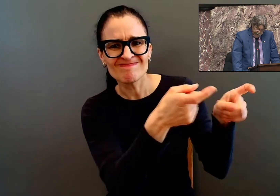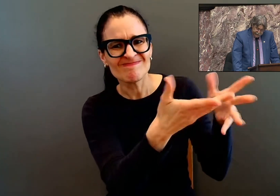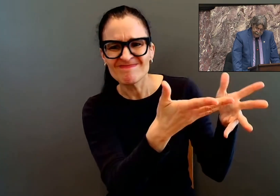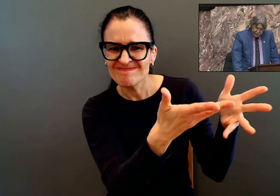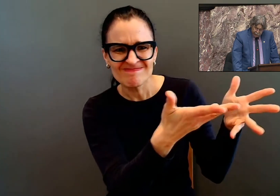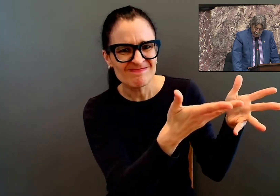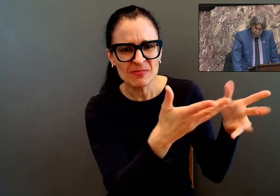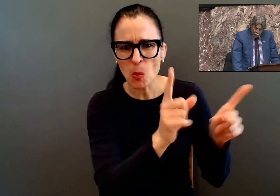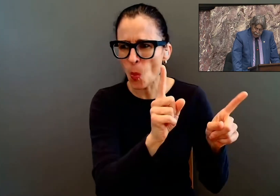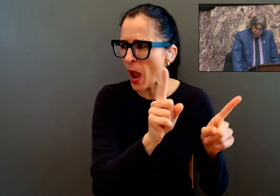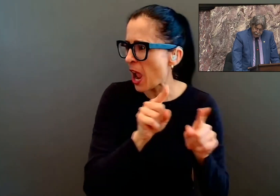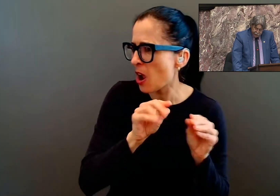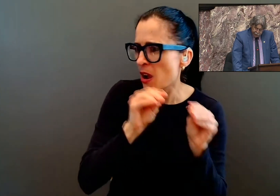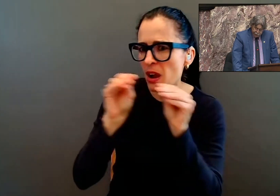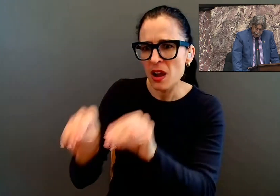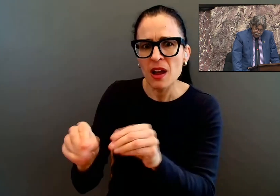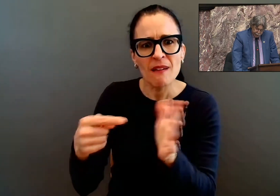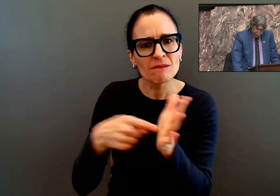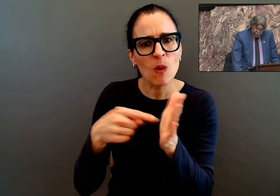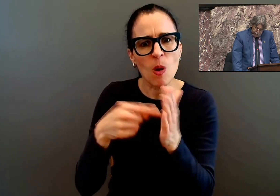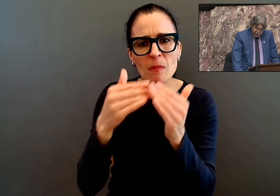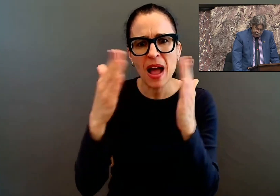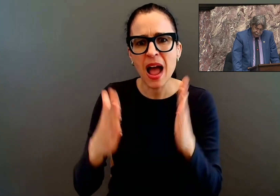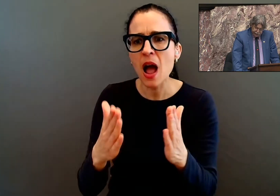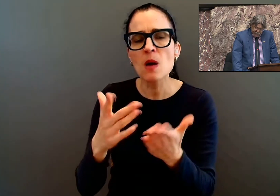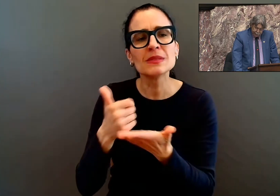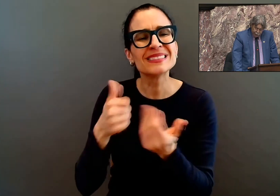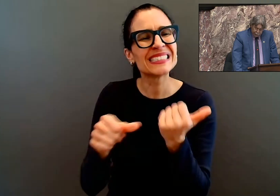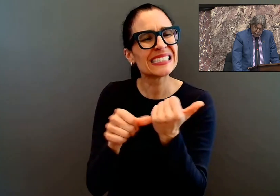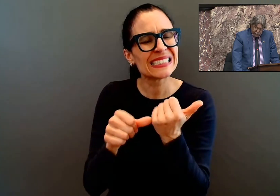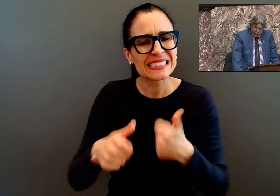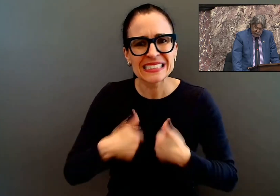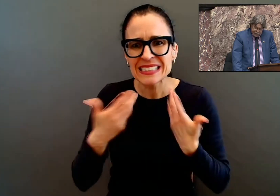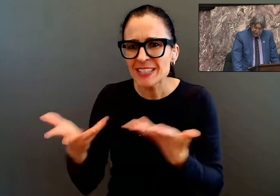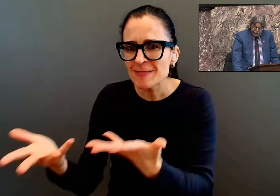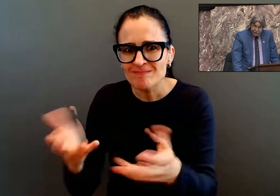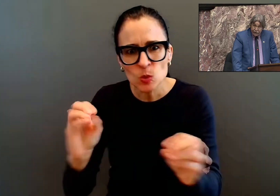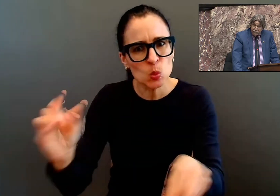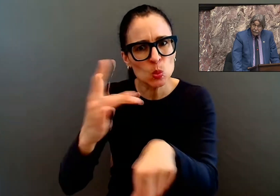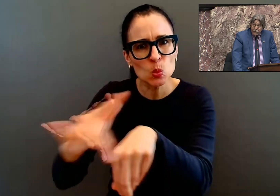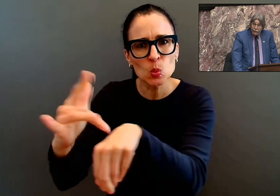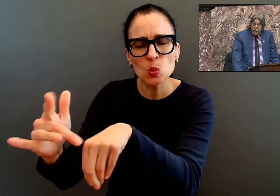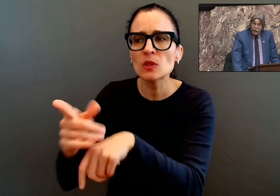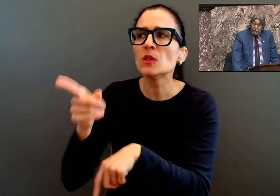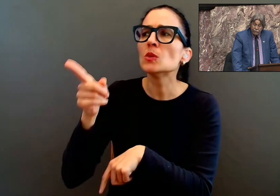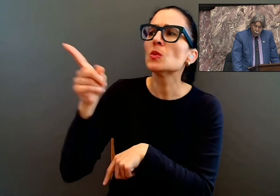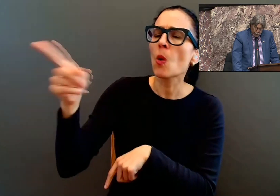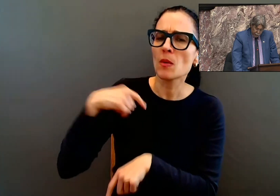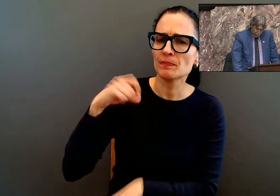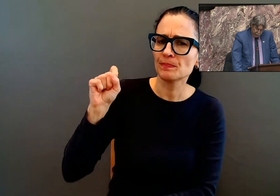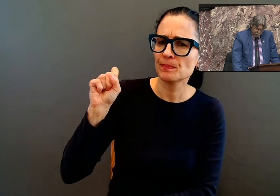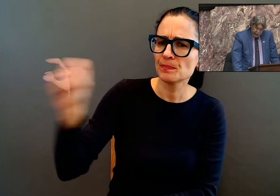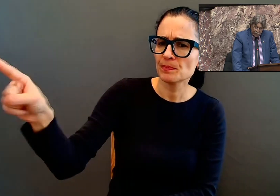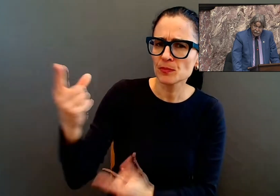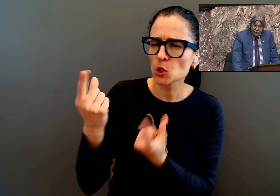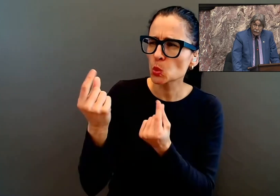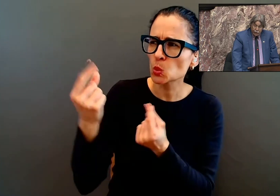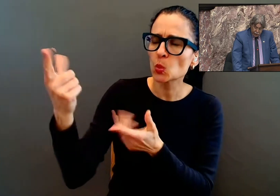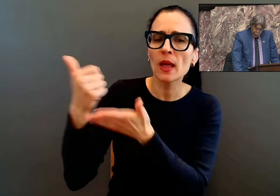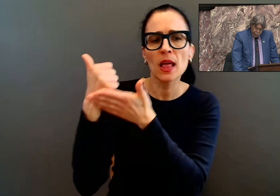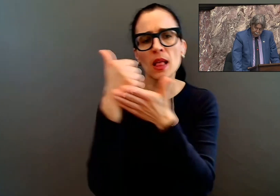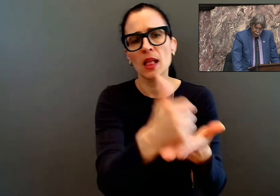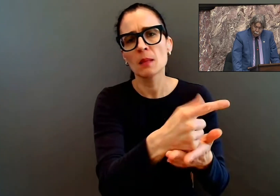what is this government going to do to ensure seniors in Salmon Arm can access safe, affordable